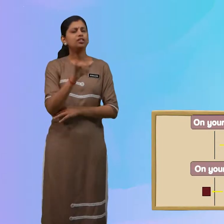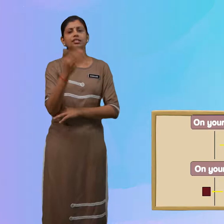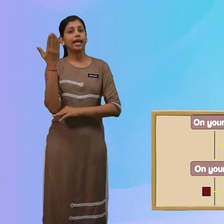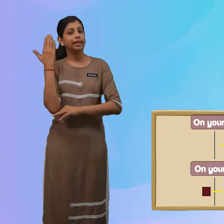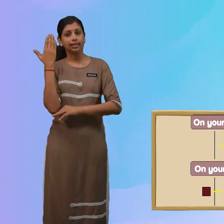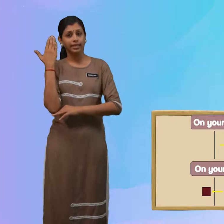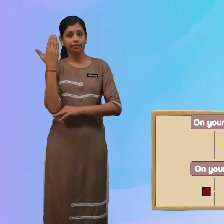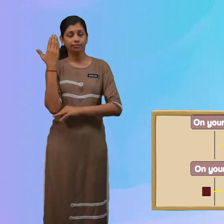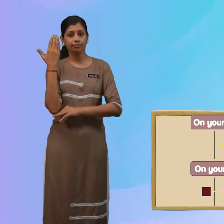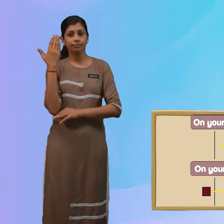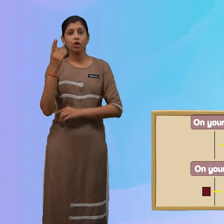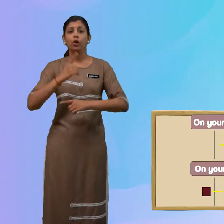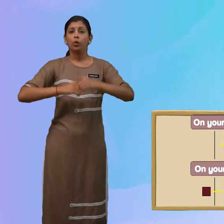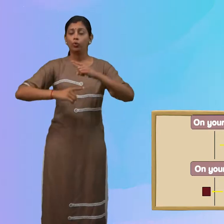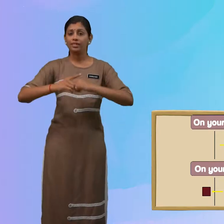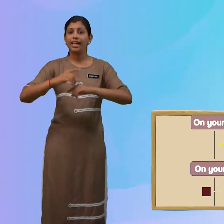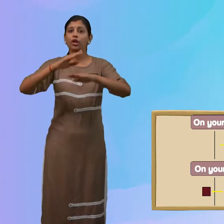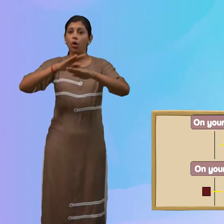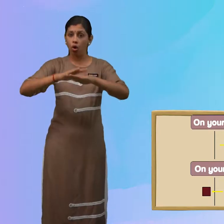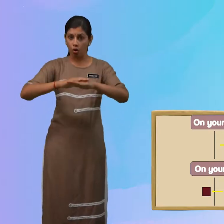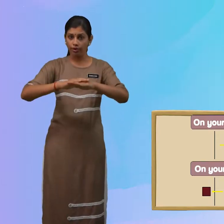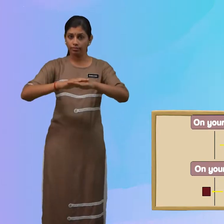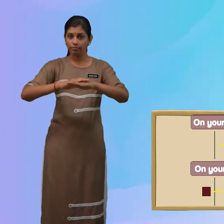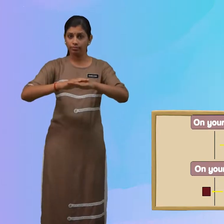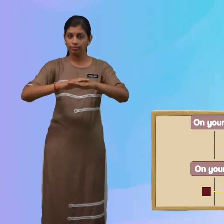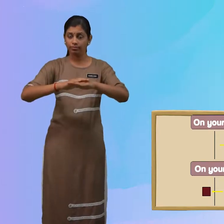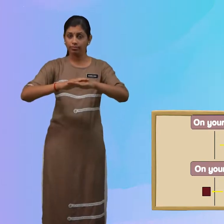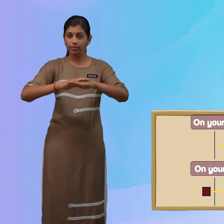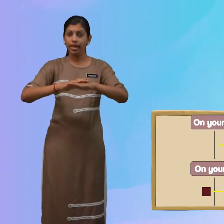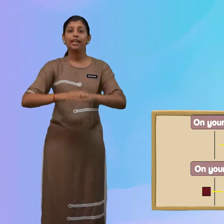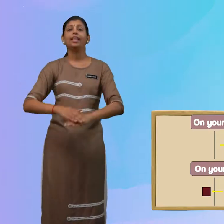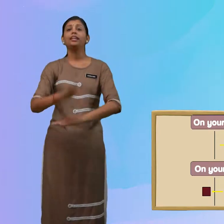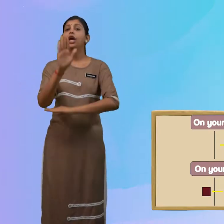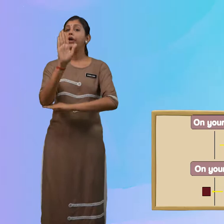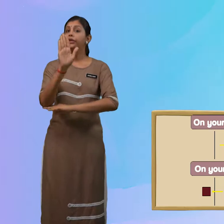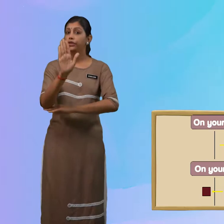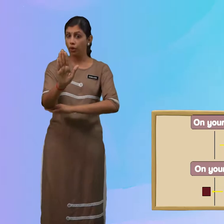Just like earlier, we sign on and then your